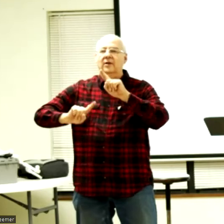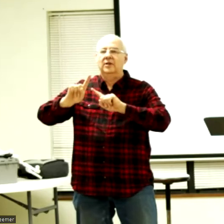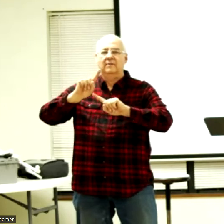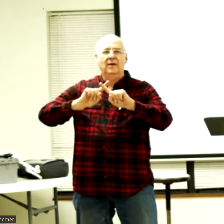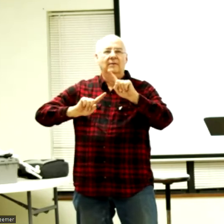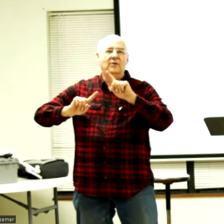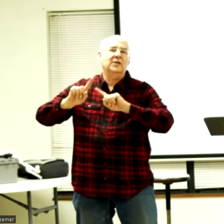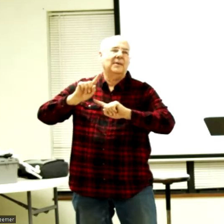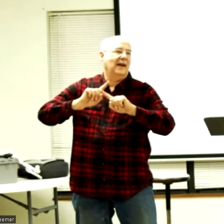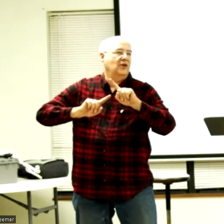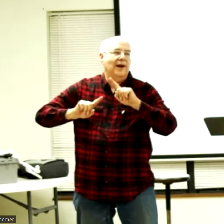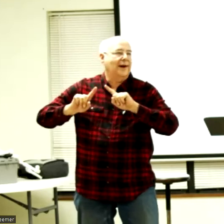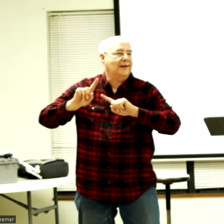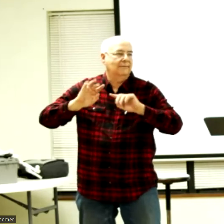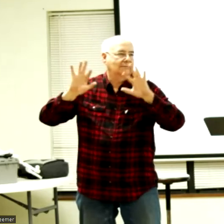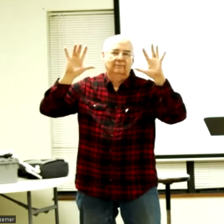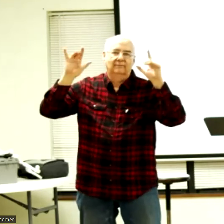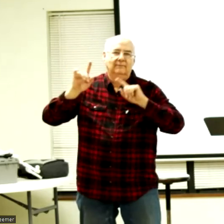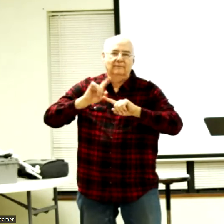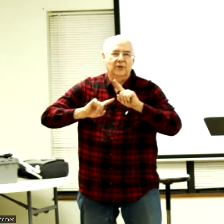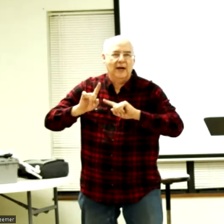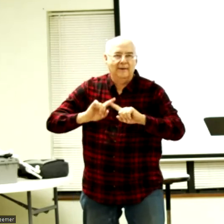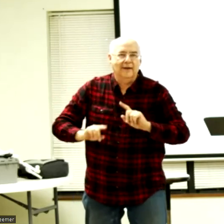just, doing some kind of generic sign, right?